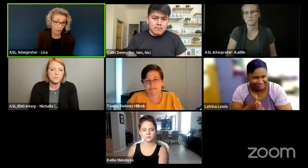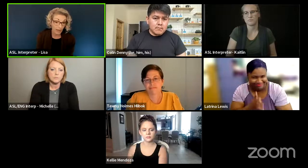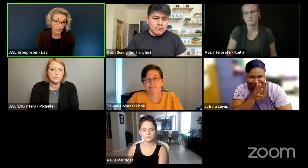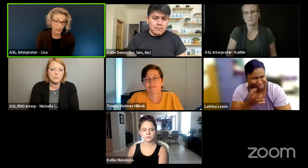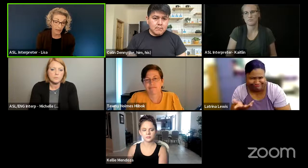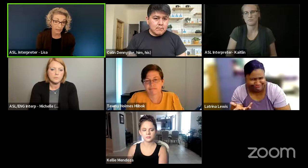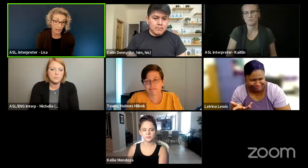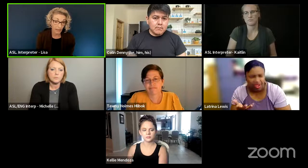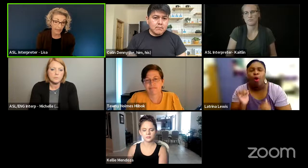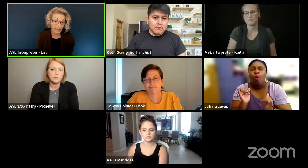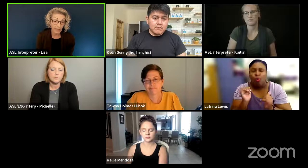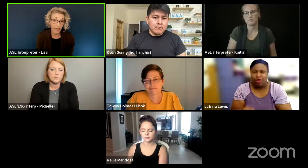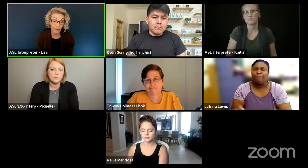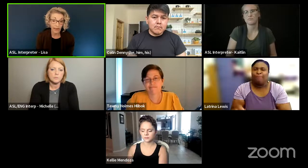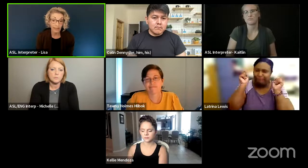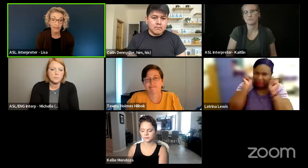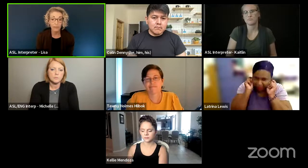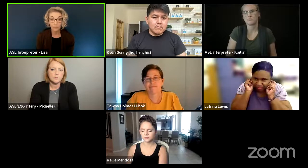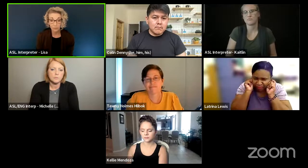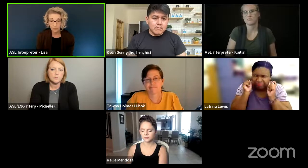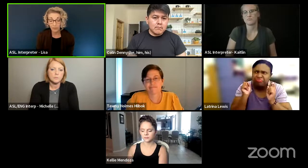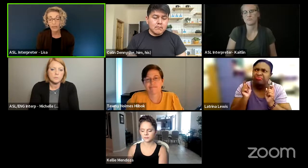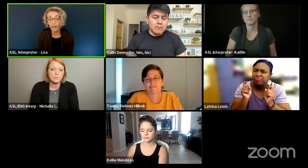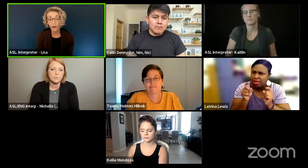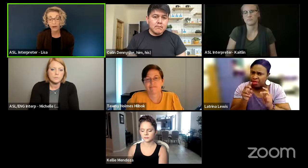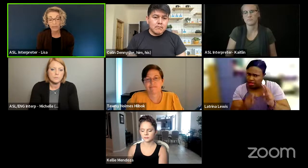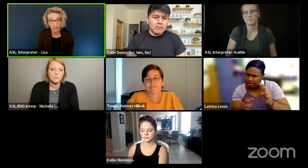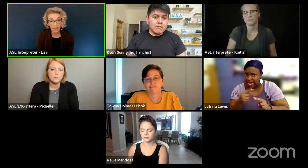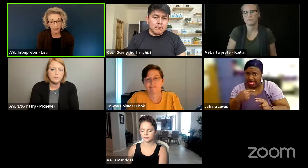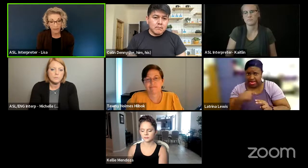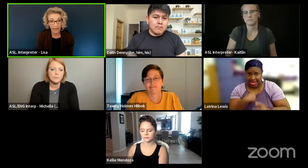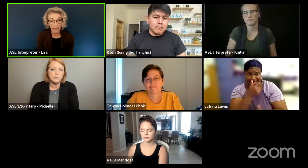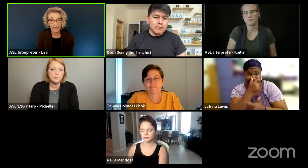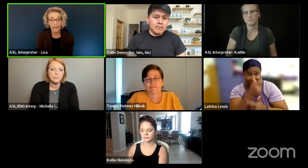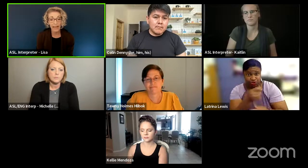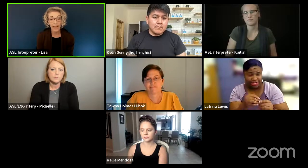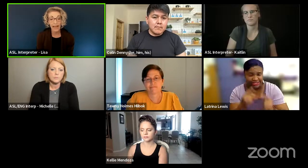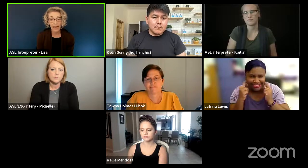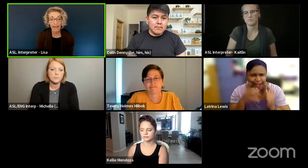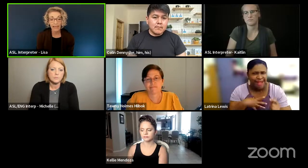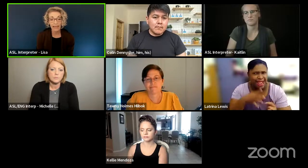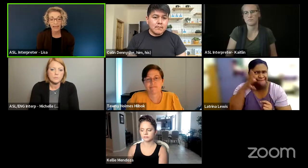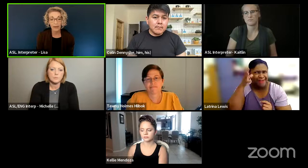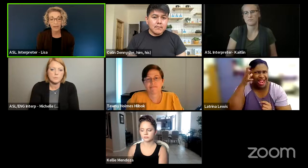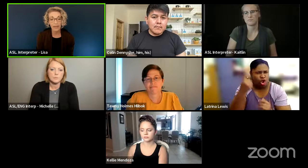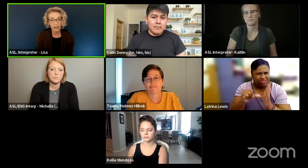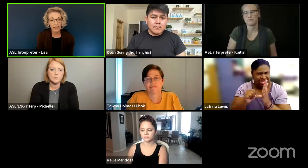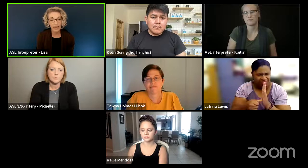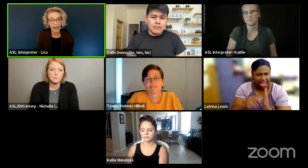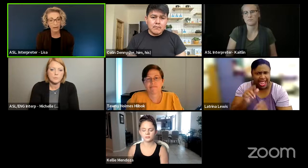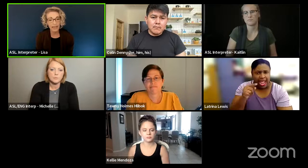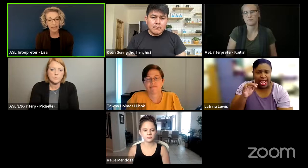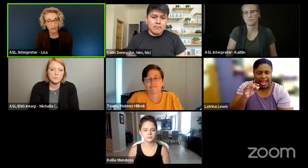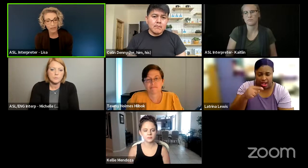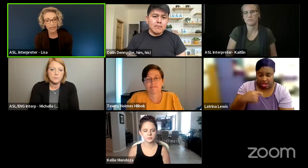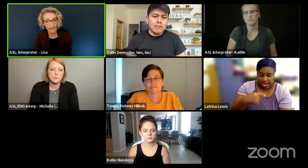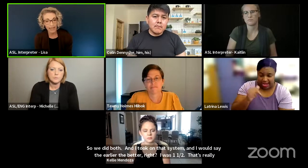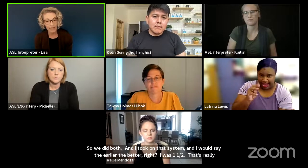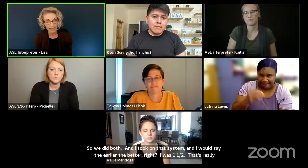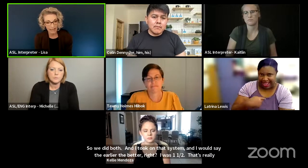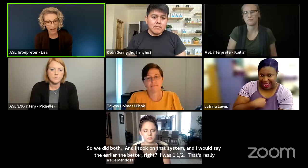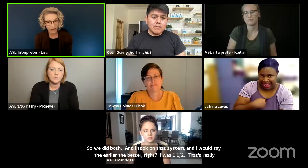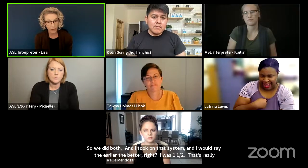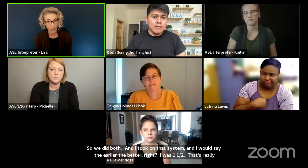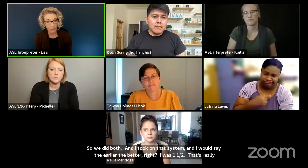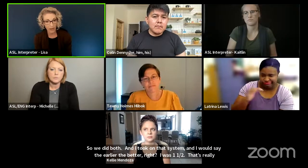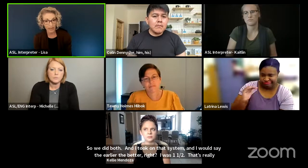I did get hearing aids. So I was given hearing aids, and I was interested